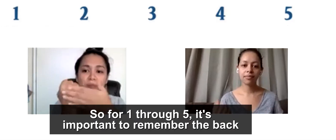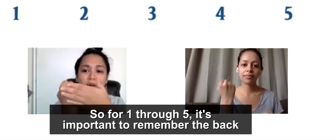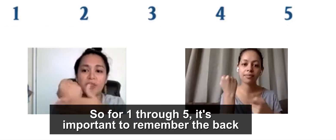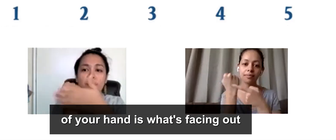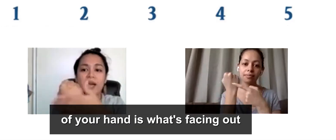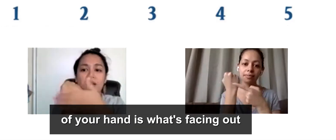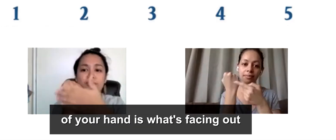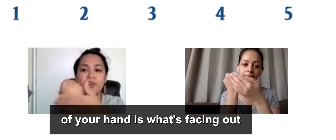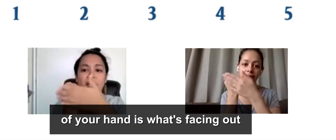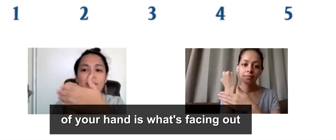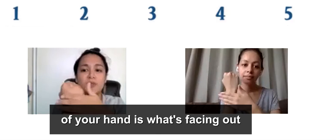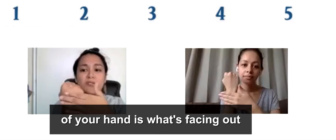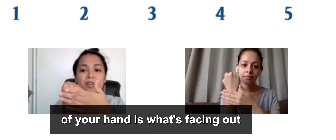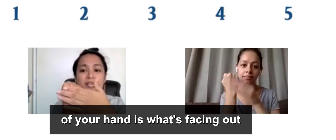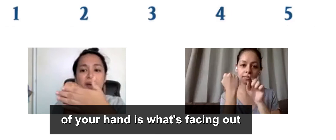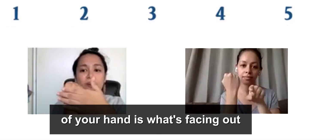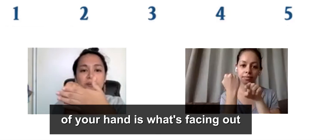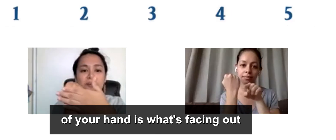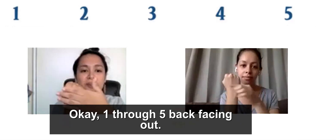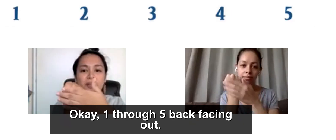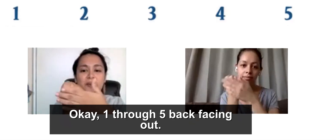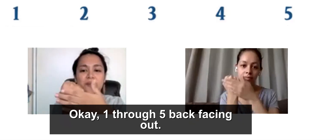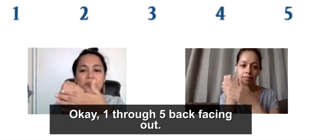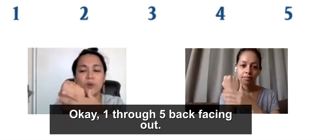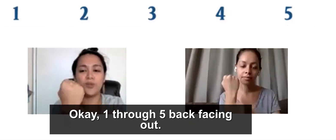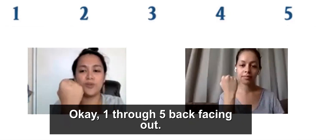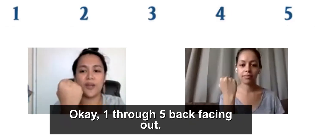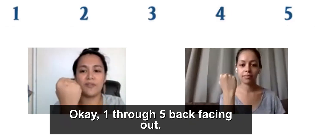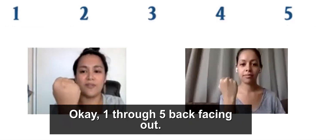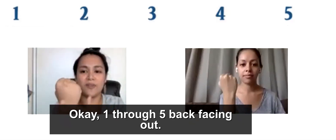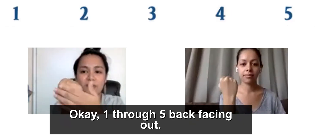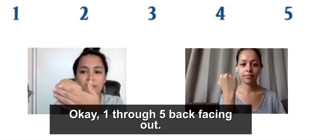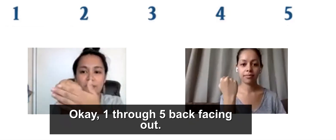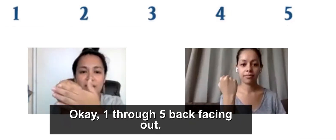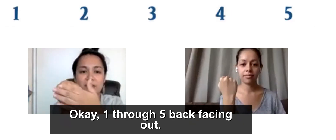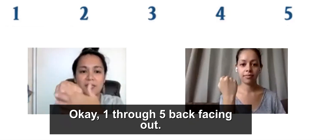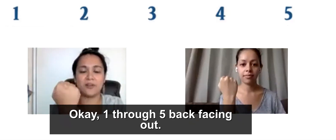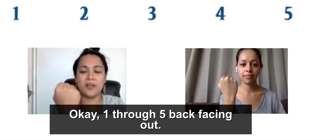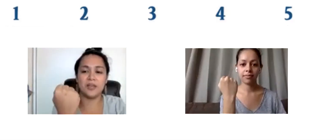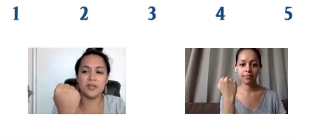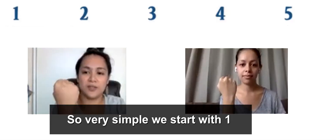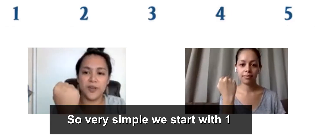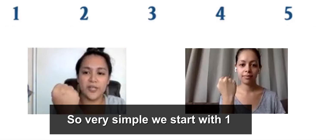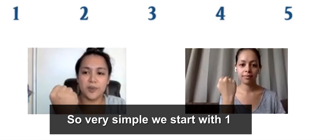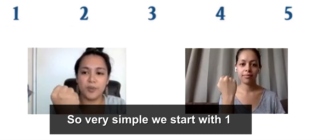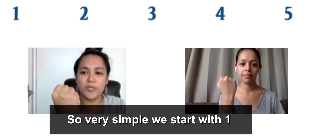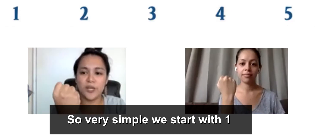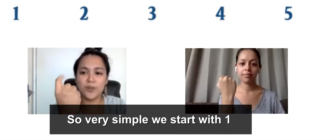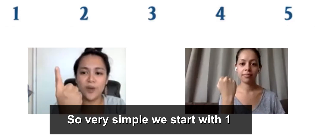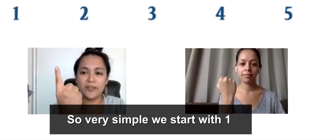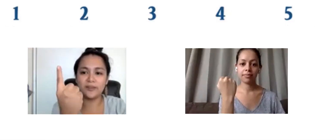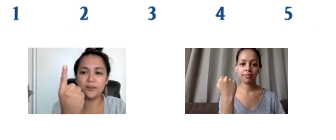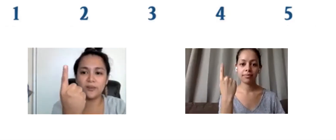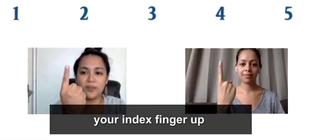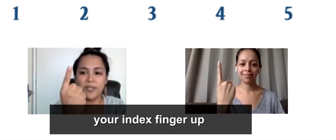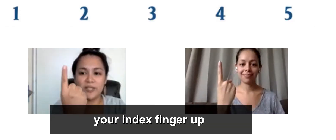to remember the back of your hand is what's facing out. Okay, 1 through 5, back facing out. So very simple. We start with